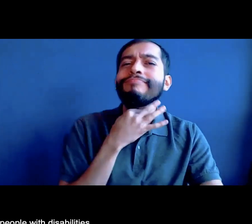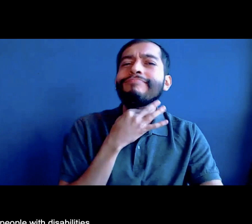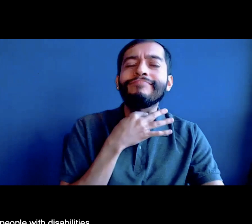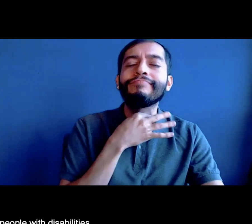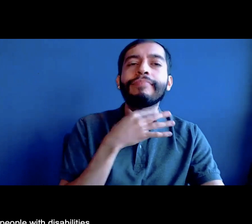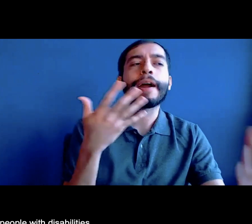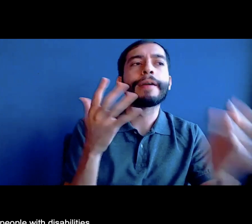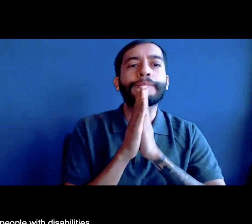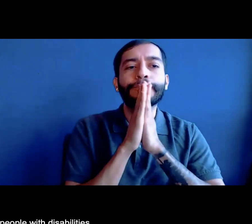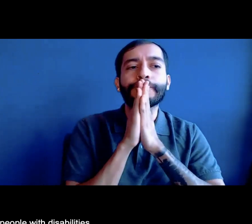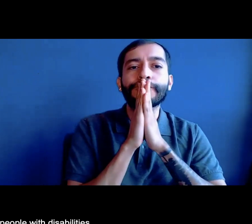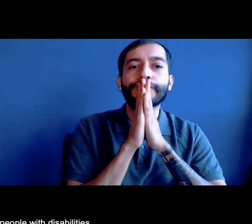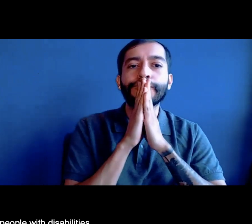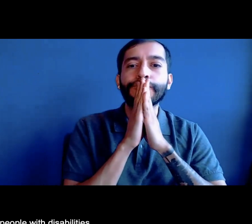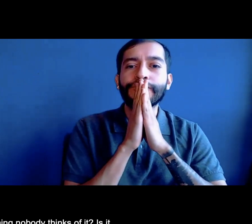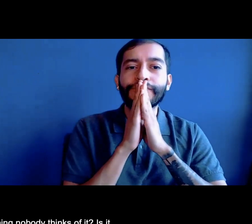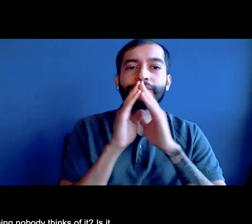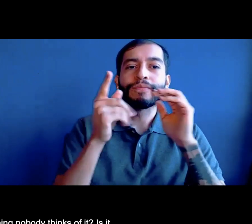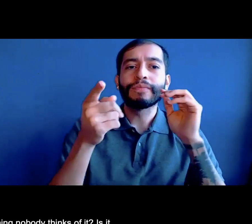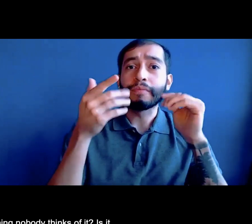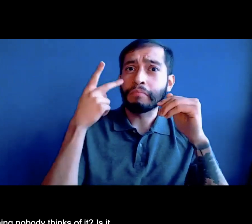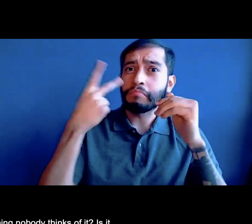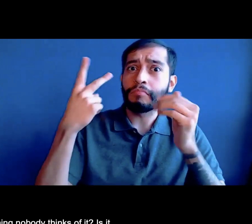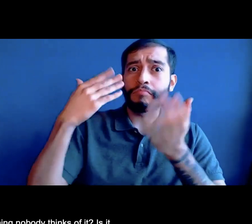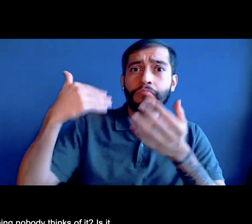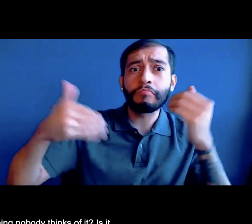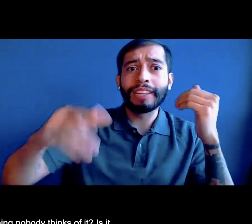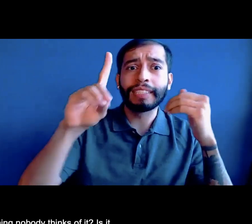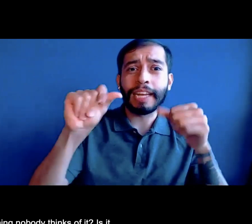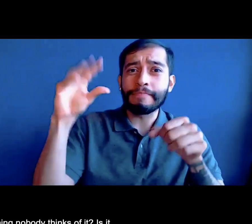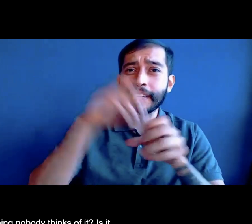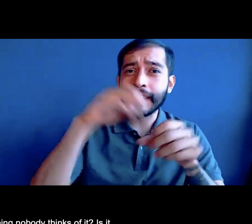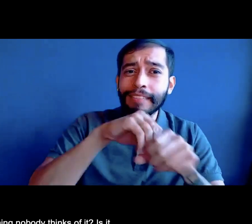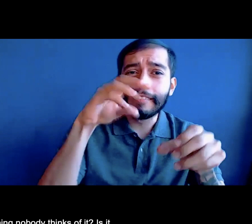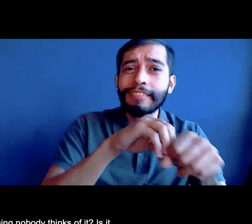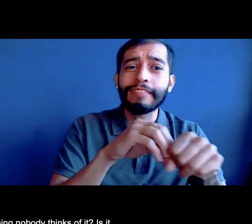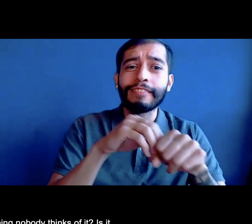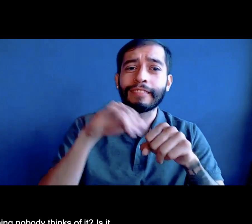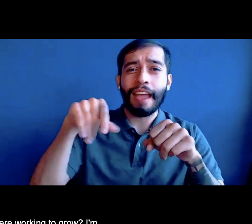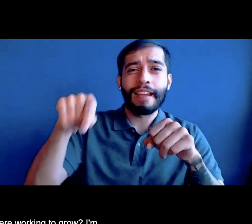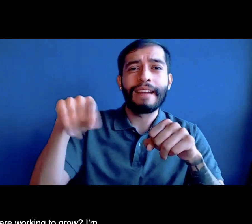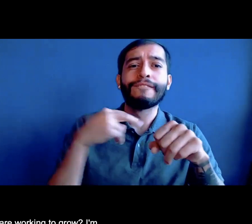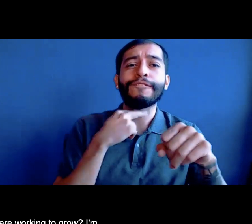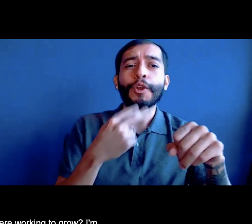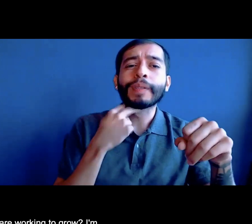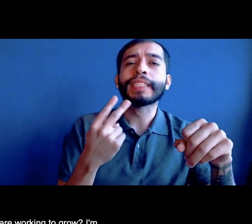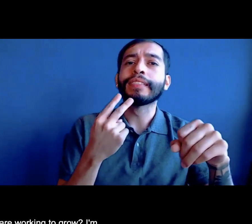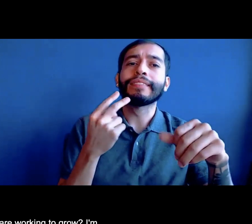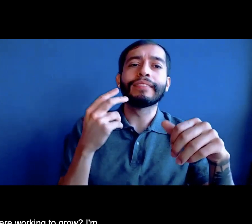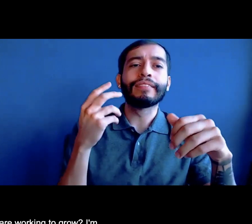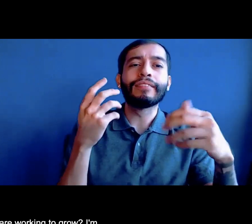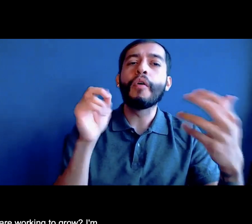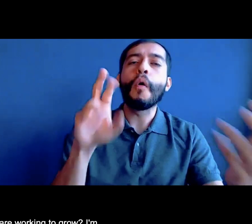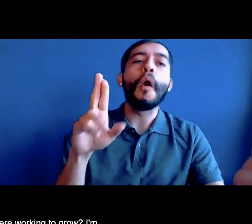people with disabilities doing? Is it something that nobody thinks of? Is it something that you're working to grow? I think I'm just fascinated by